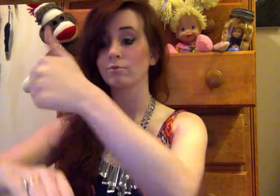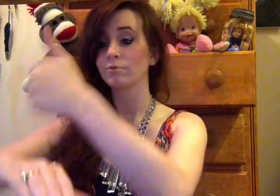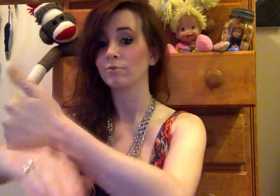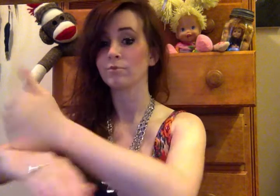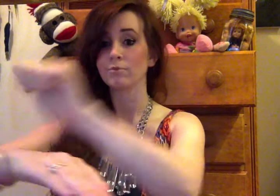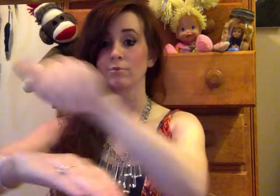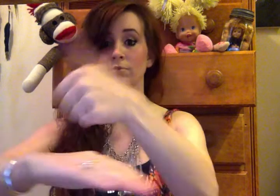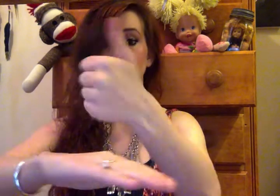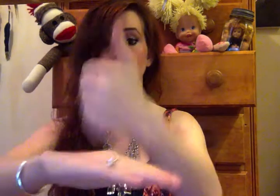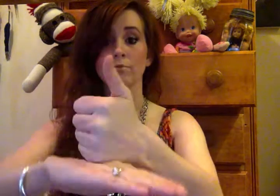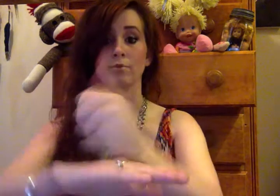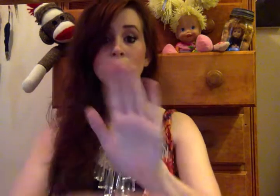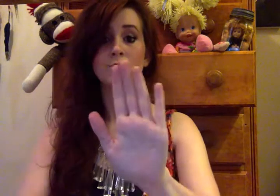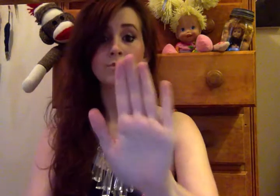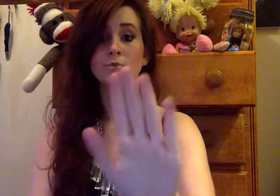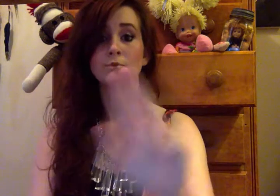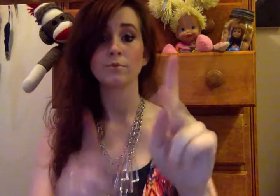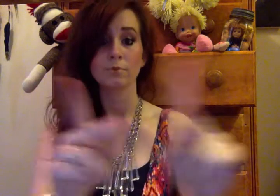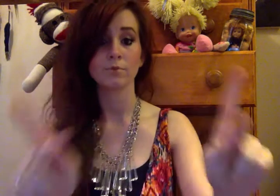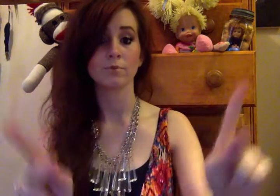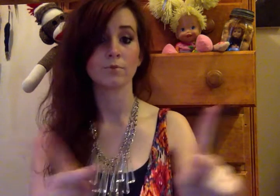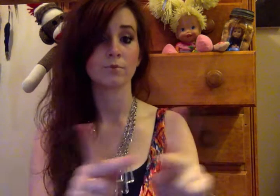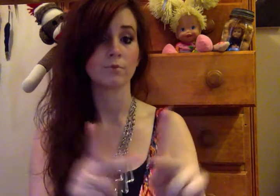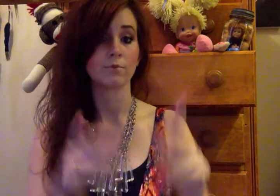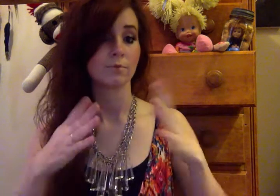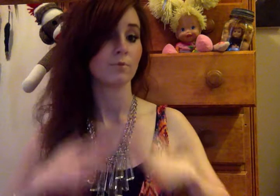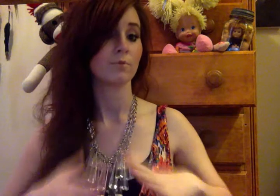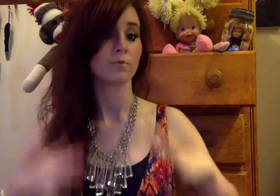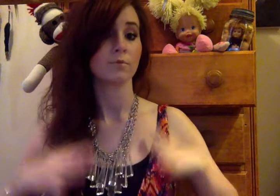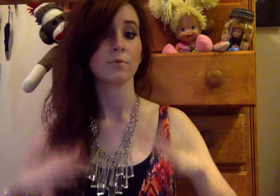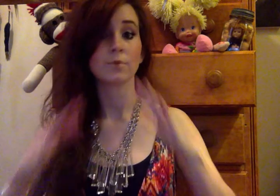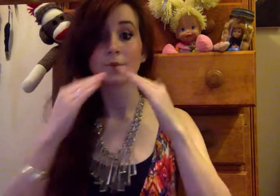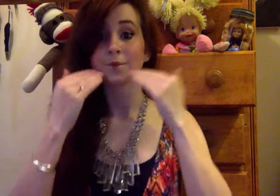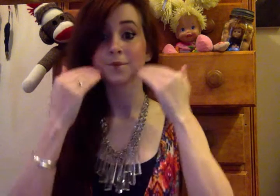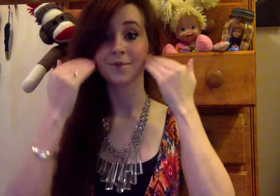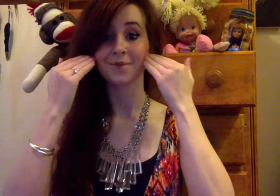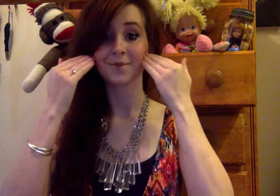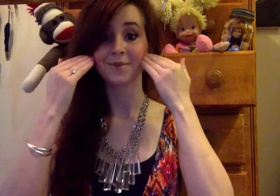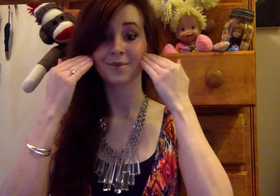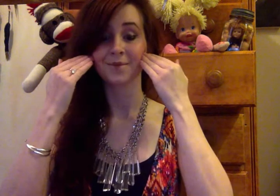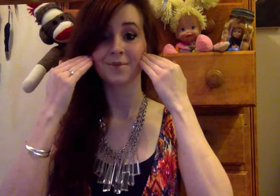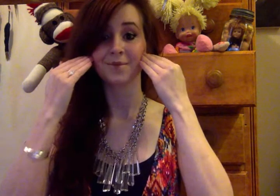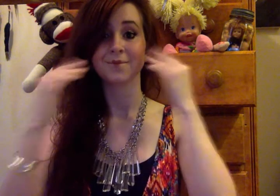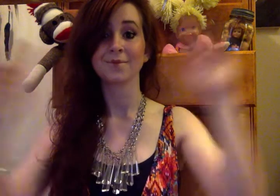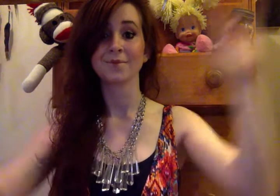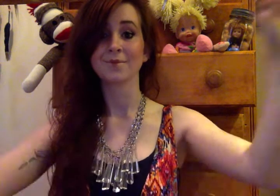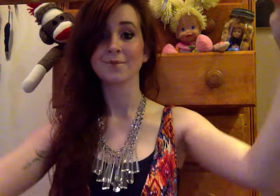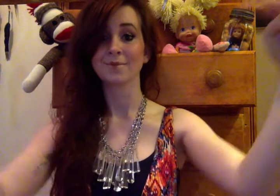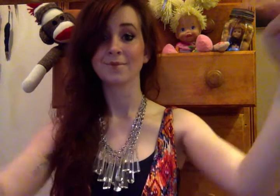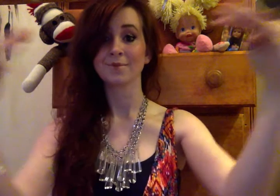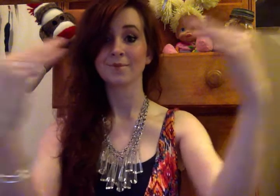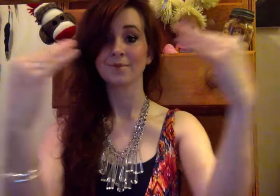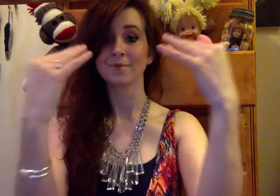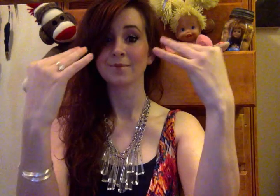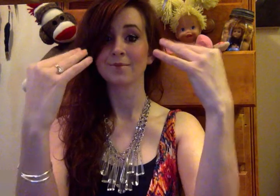your places Throw on your dress and put on your doll faces Everyone thinks that we're